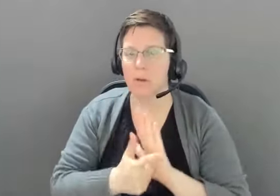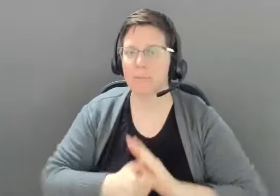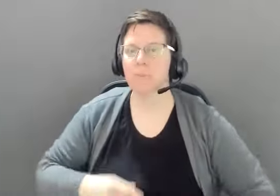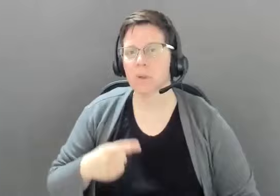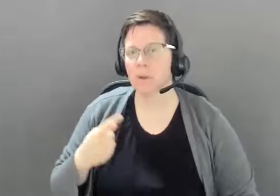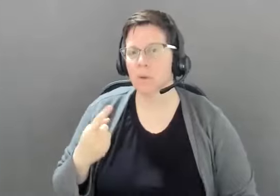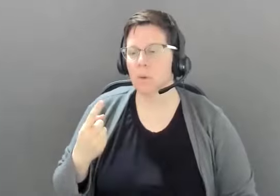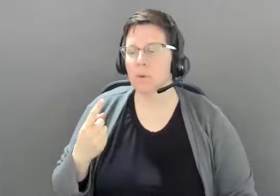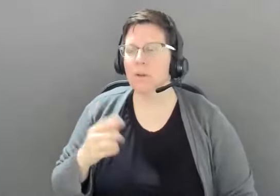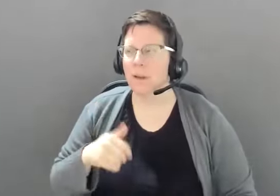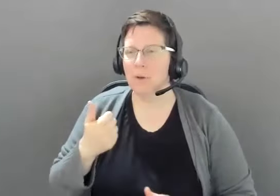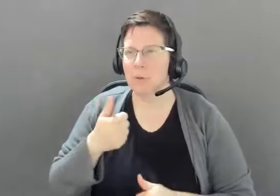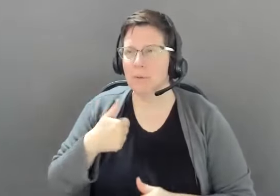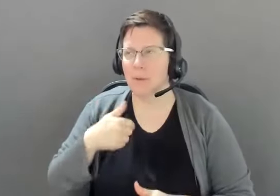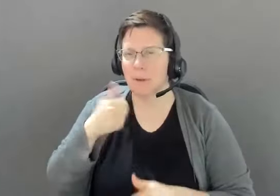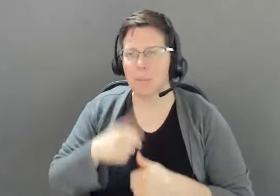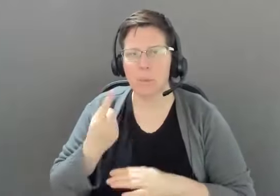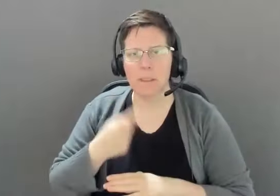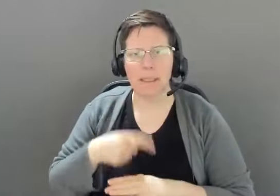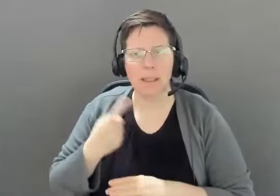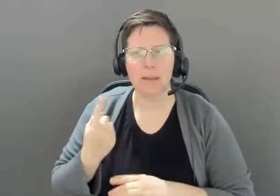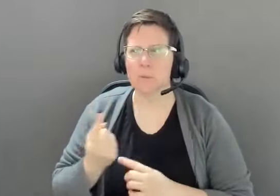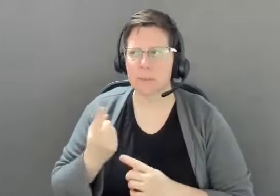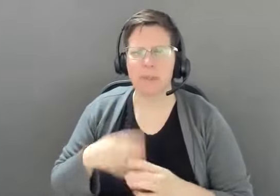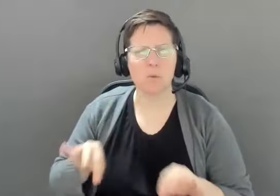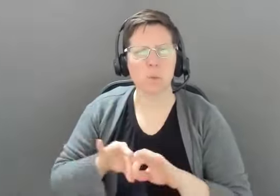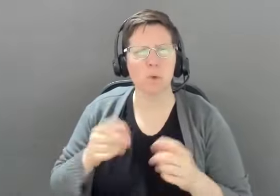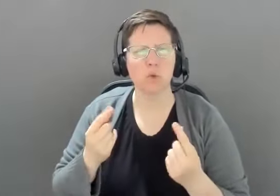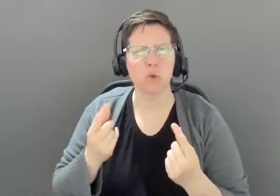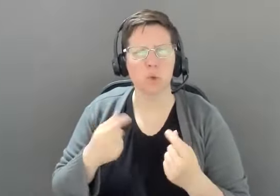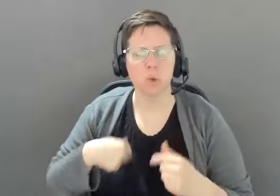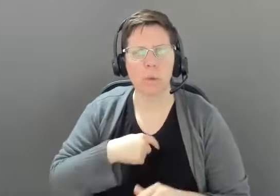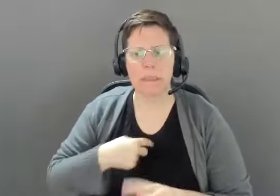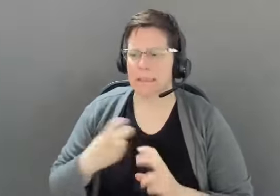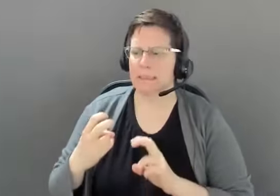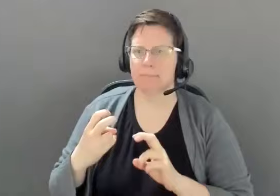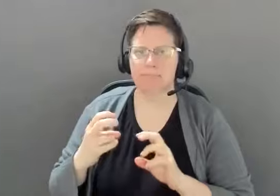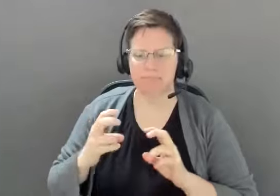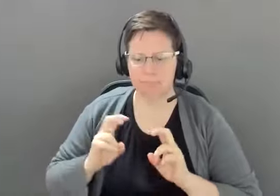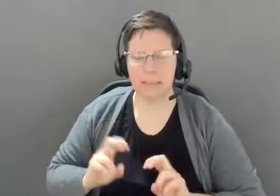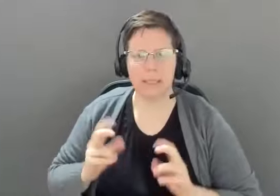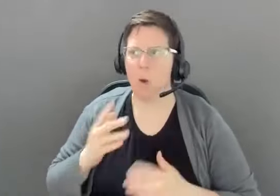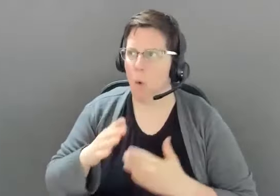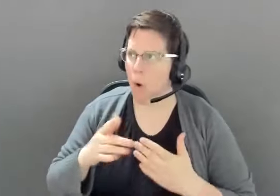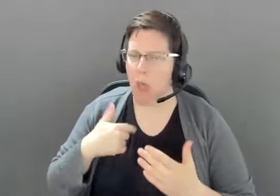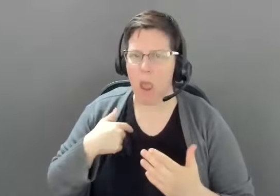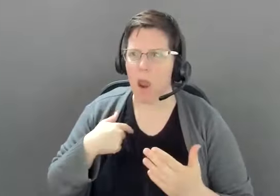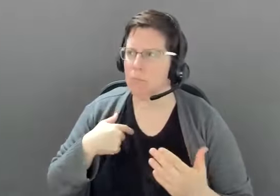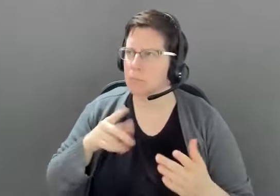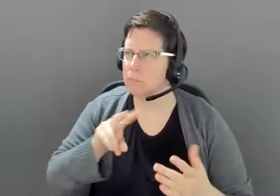days, an exercise that was really important was sitting down and mapping out all of the folks in the political world who we would need to talk